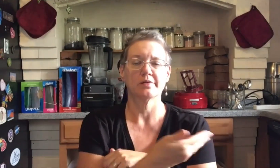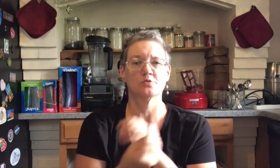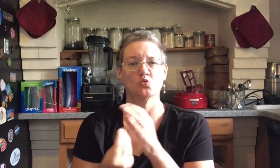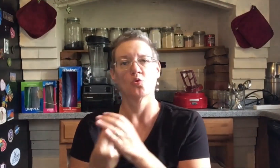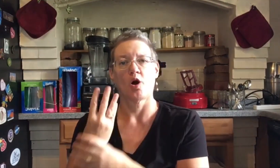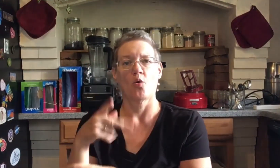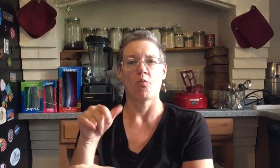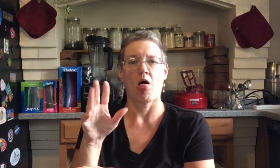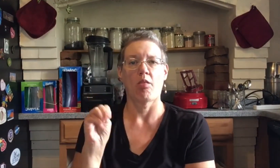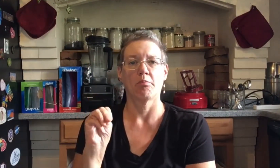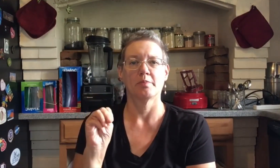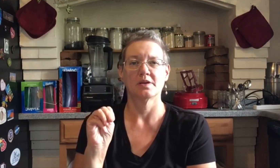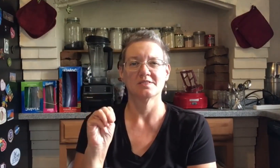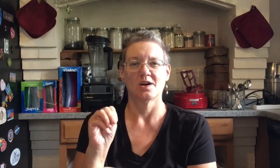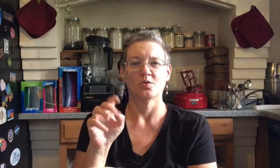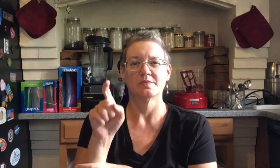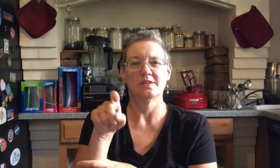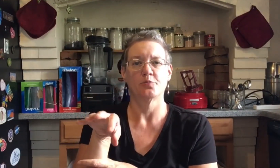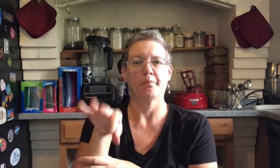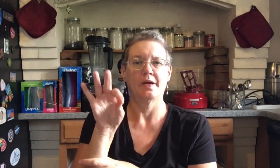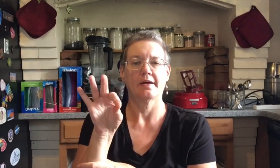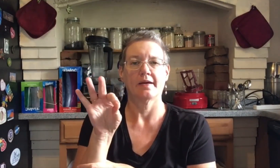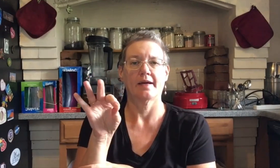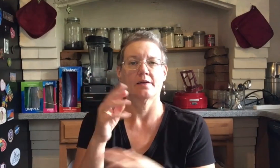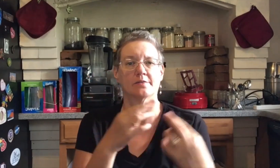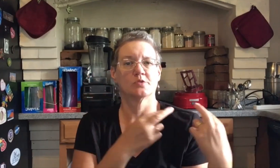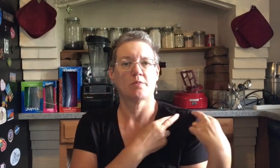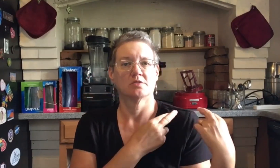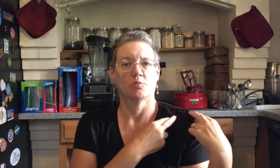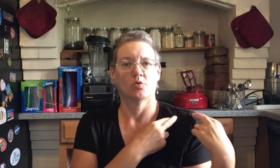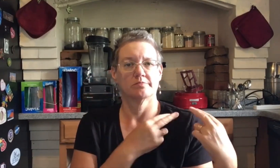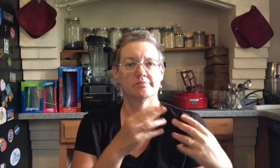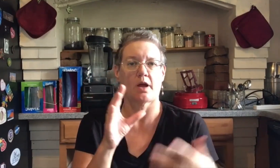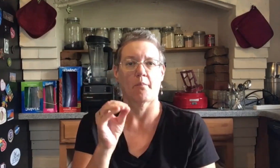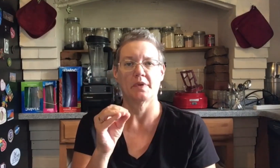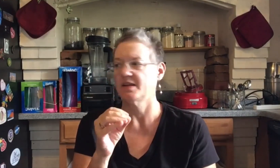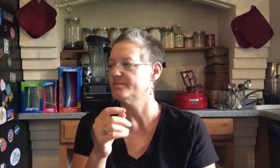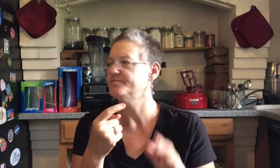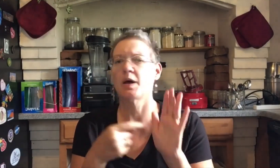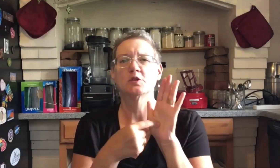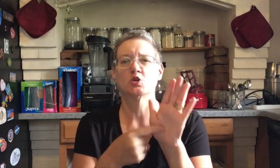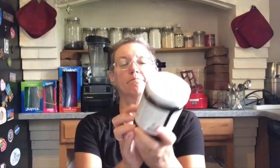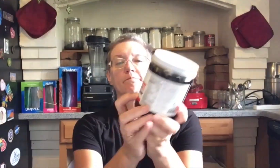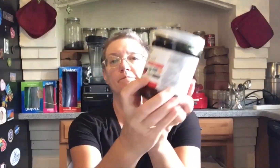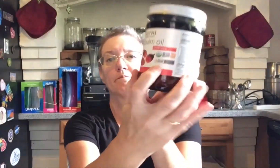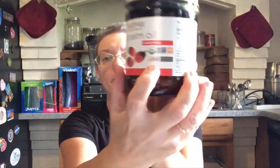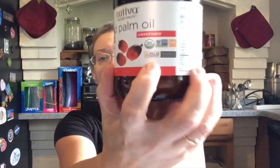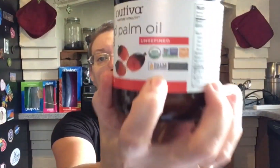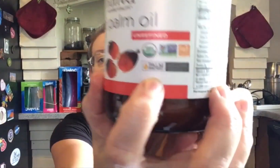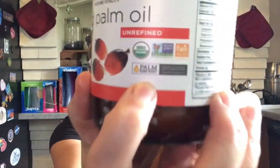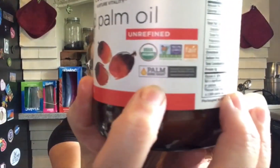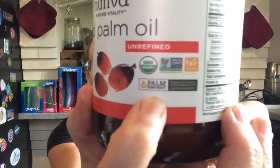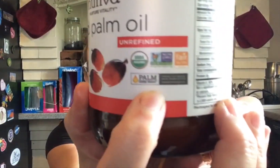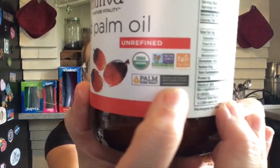being destroyed to grow palm. So you need to pick a company that's responsible. Let me show you the symbol.